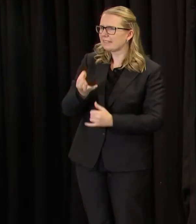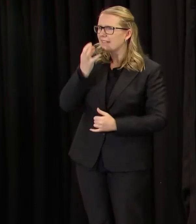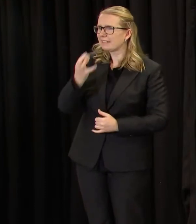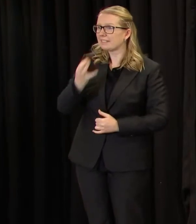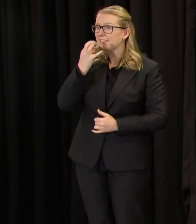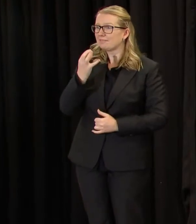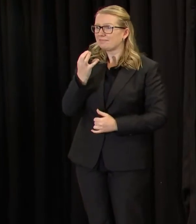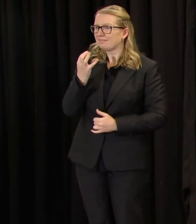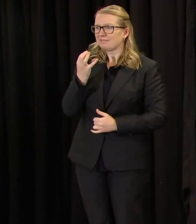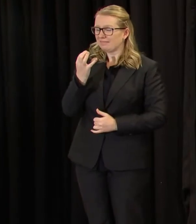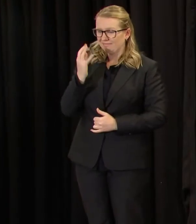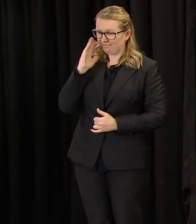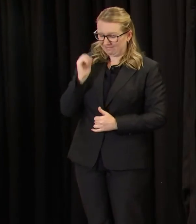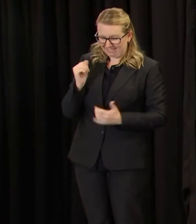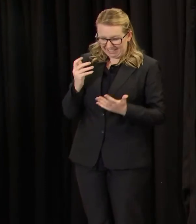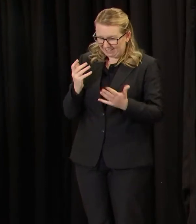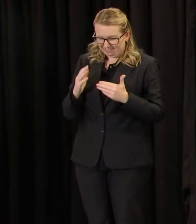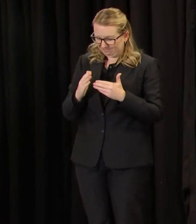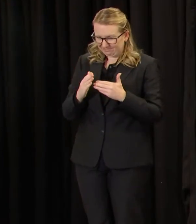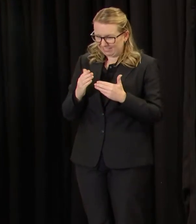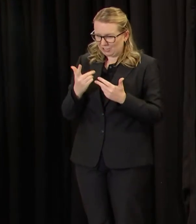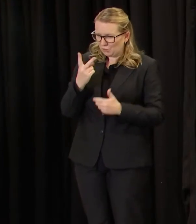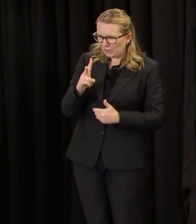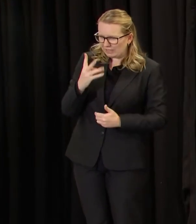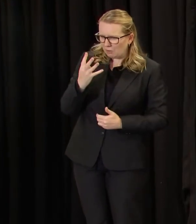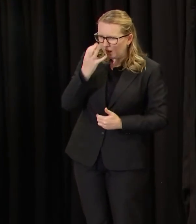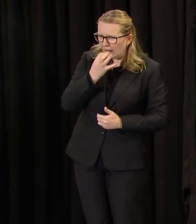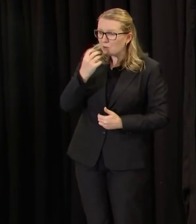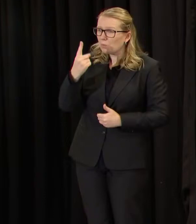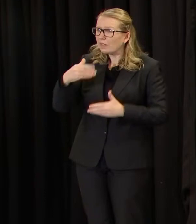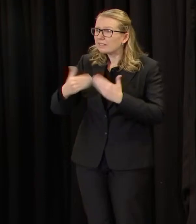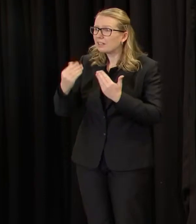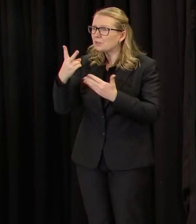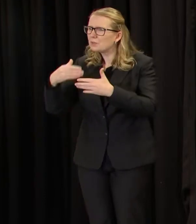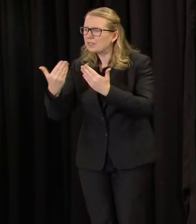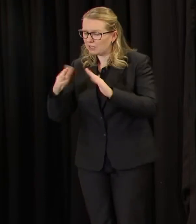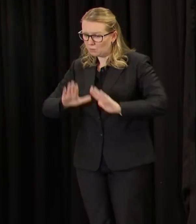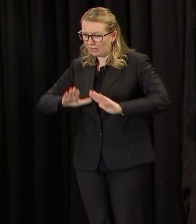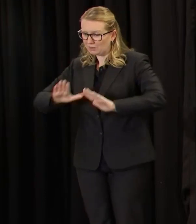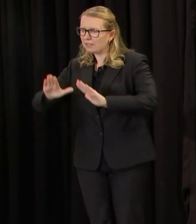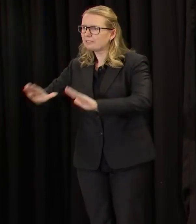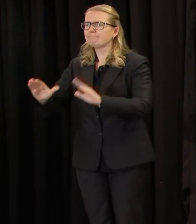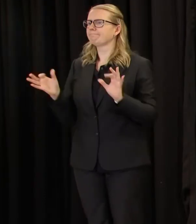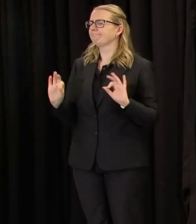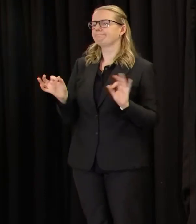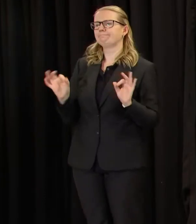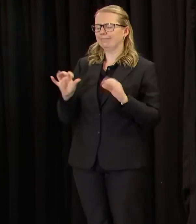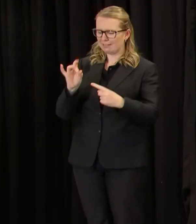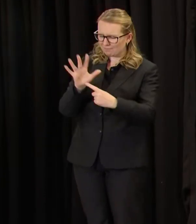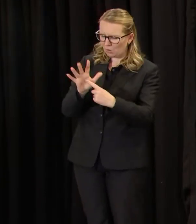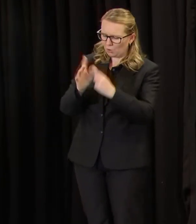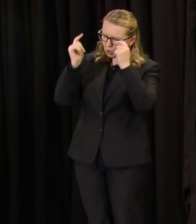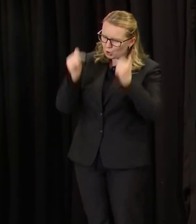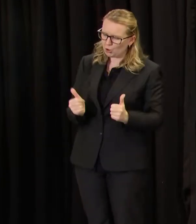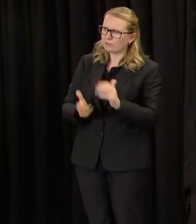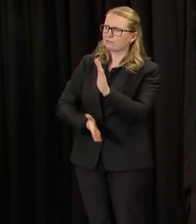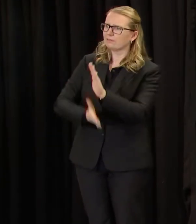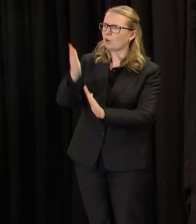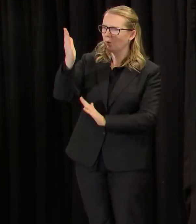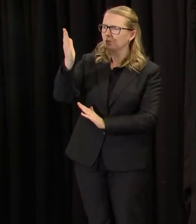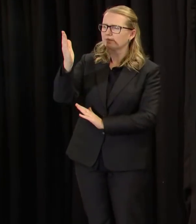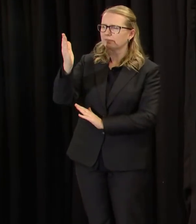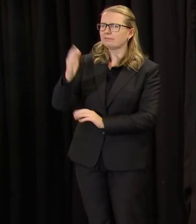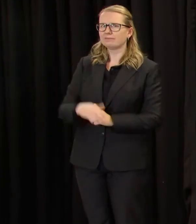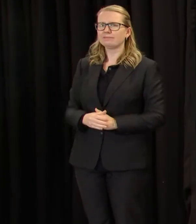to 48 hour gap is going to mean that contact tracing is just that much more difficult. I'm really urging people, even if they're